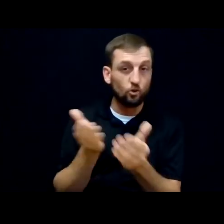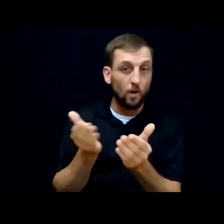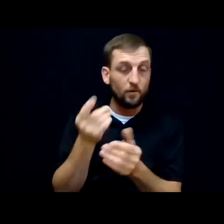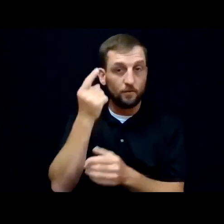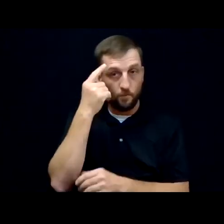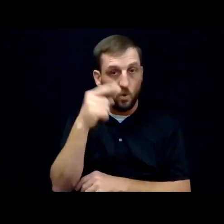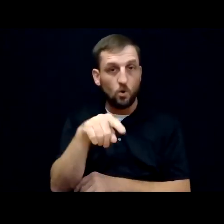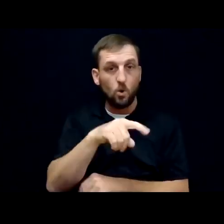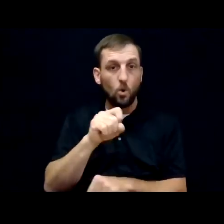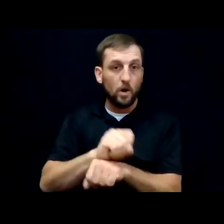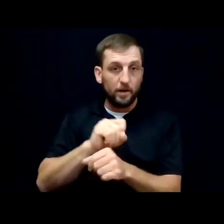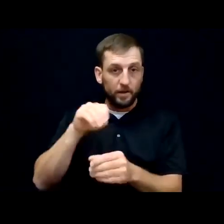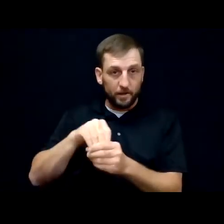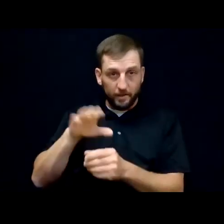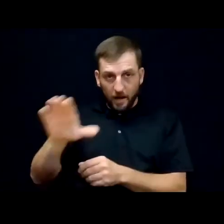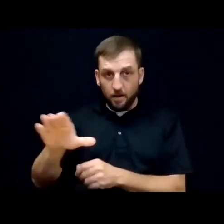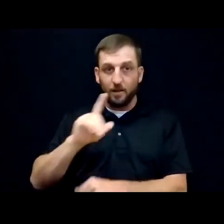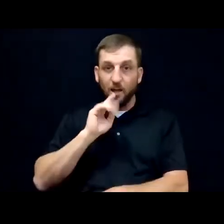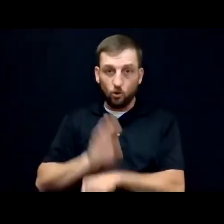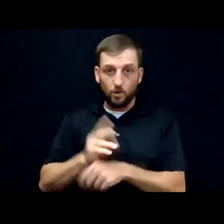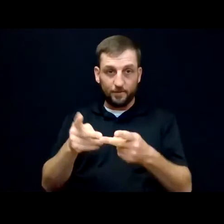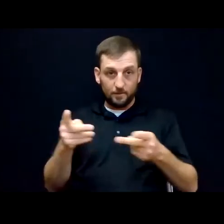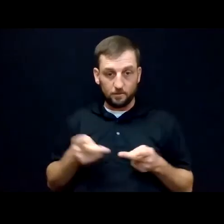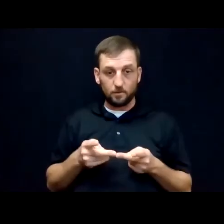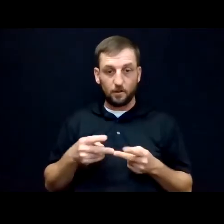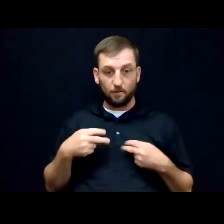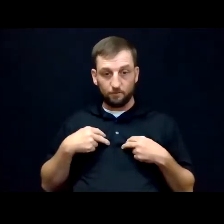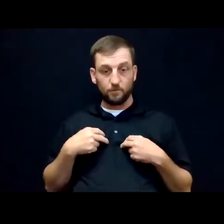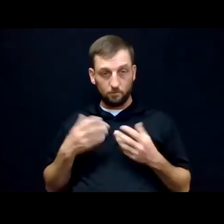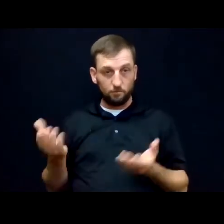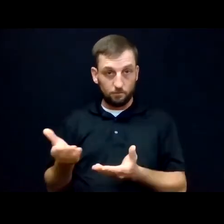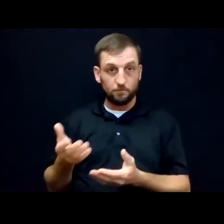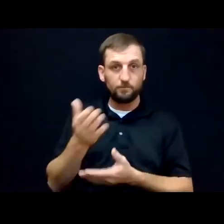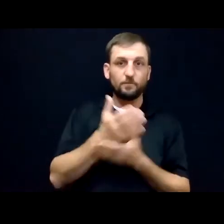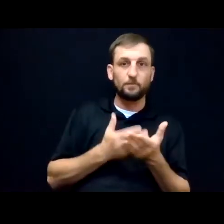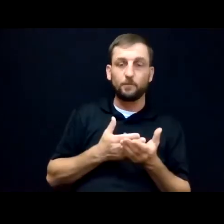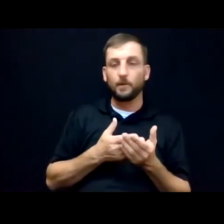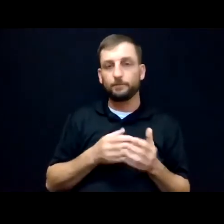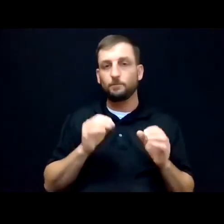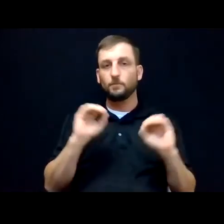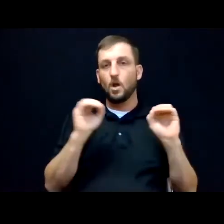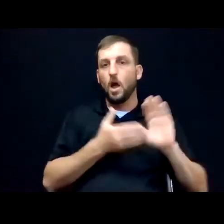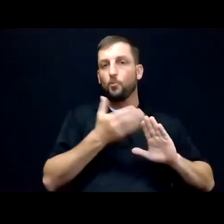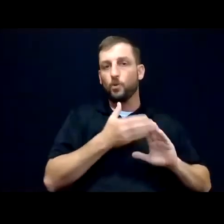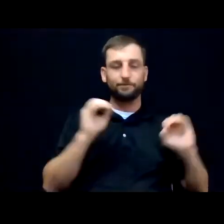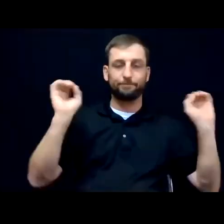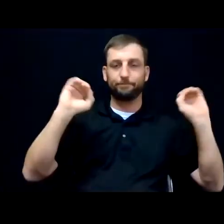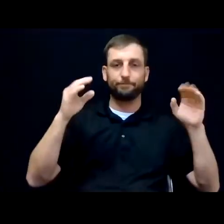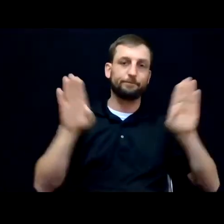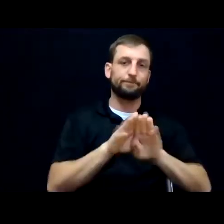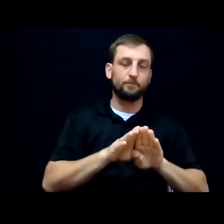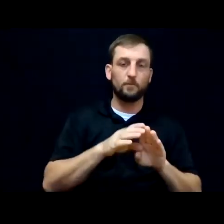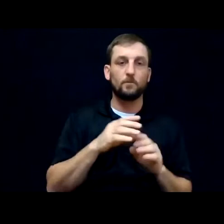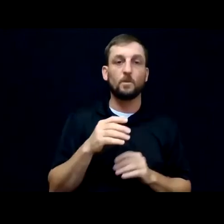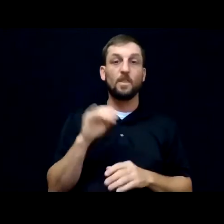are working in their actual facilities that they have available, and some that are not operating at all. And that's pretty much my